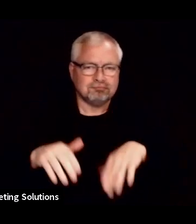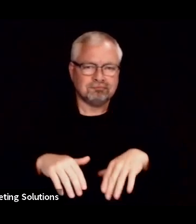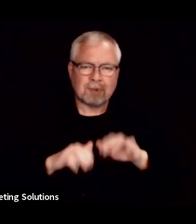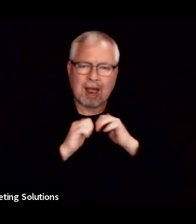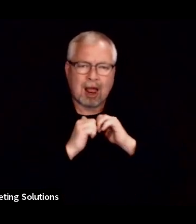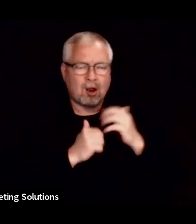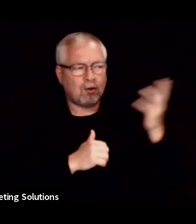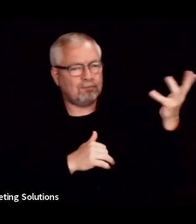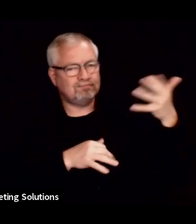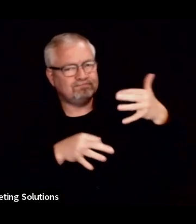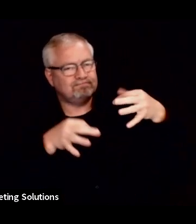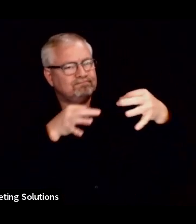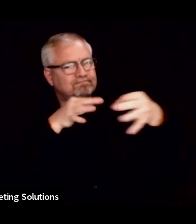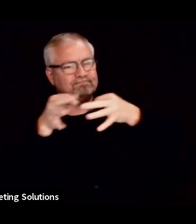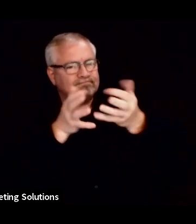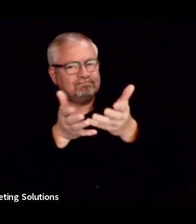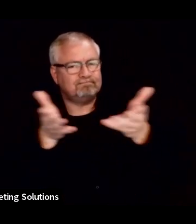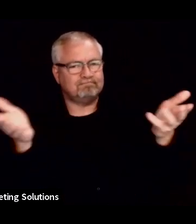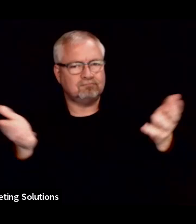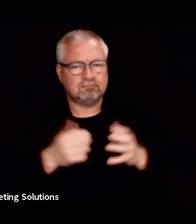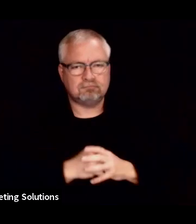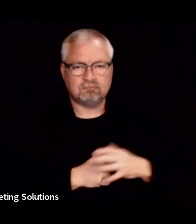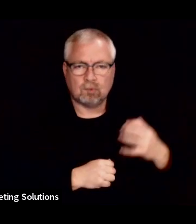Well, I certainly